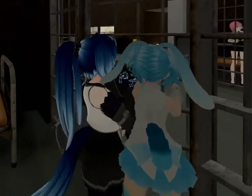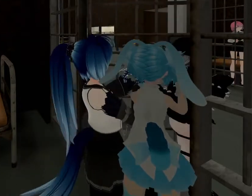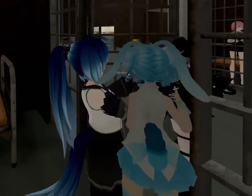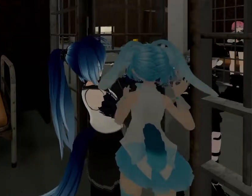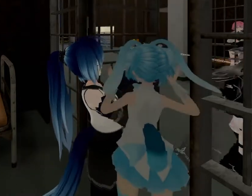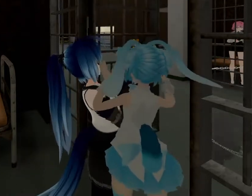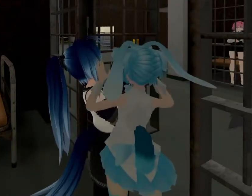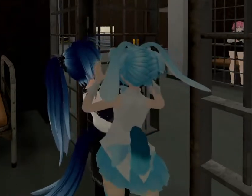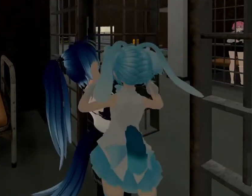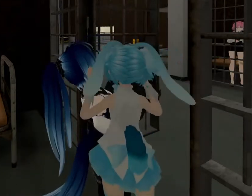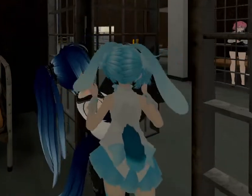cell doors have been opened.